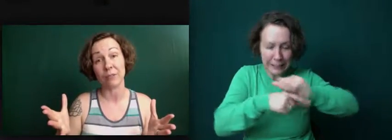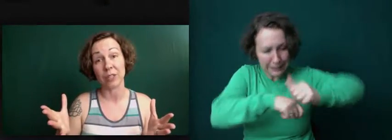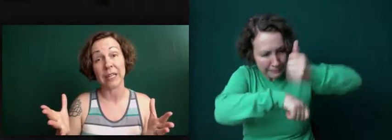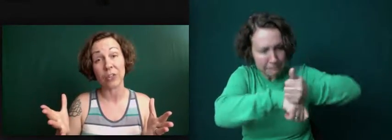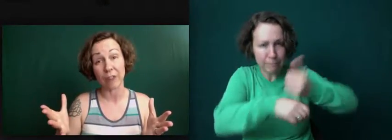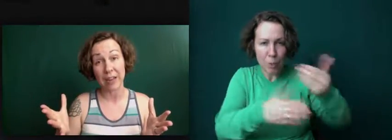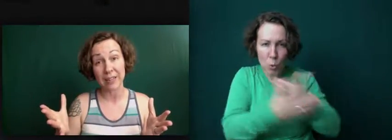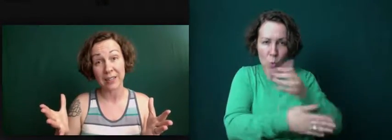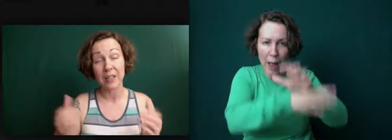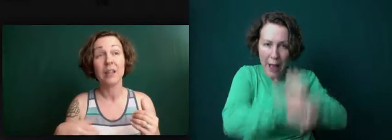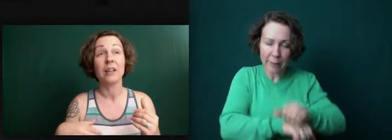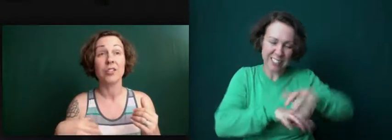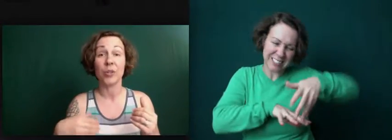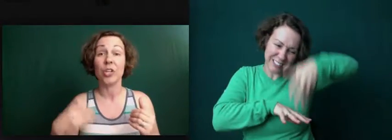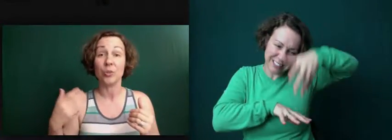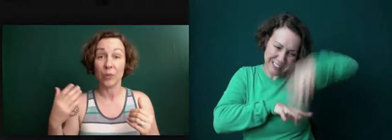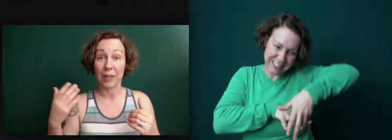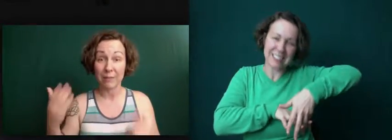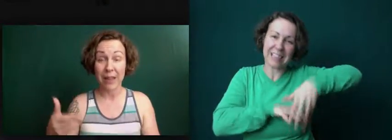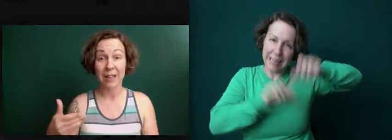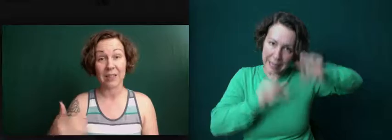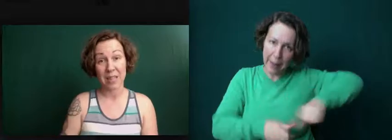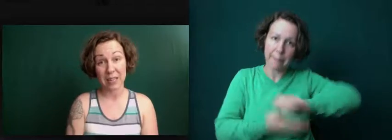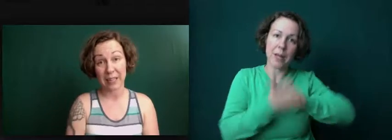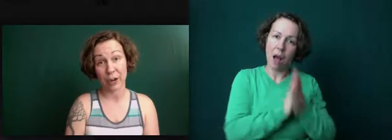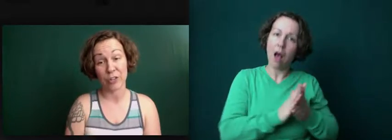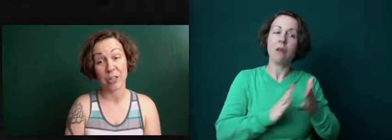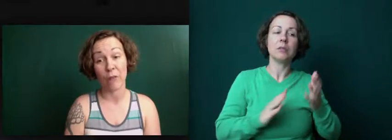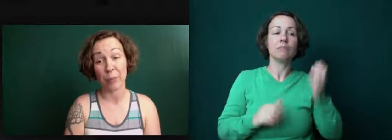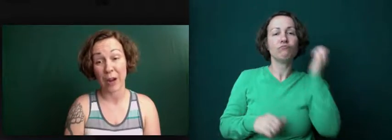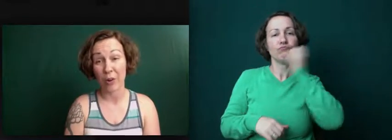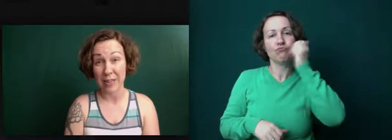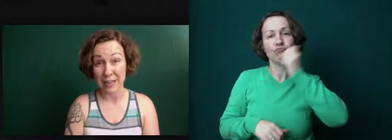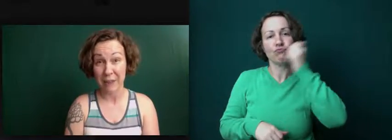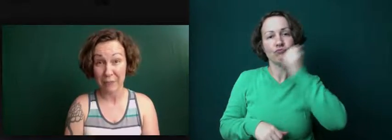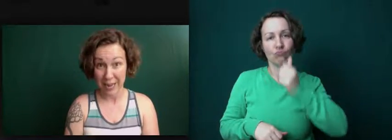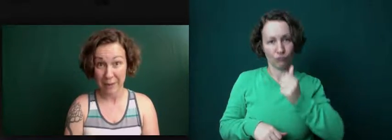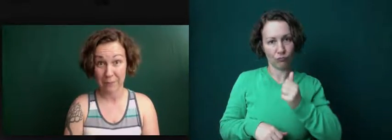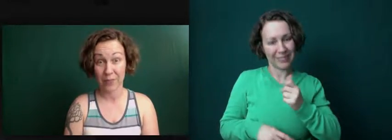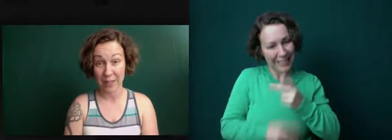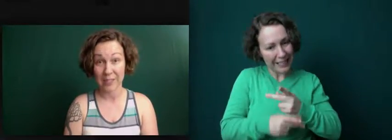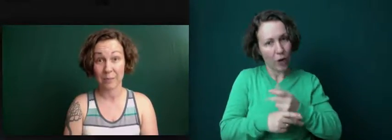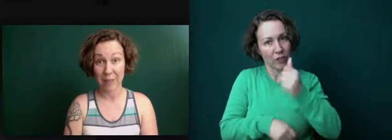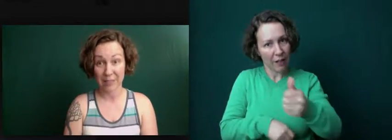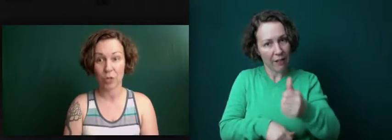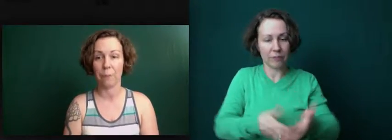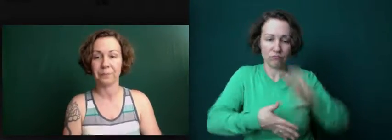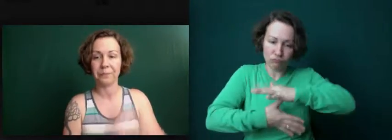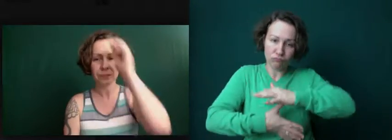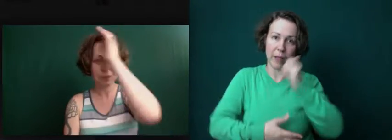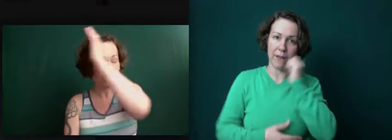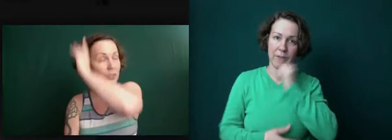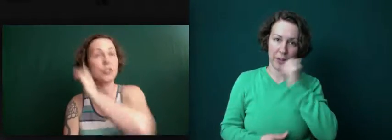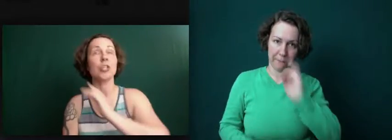get them really ingrained so that you can make taking care of yourself a priority every day. That's the